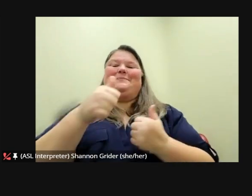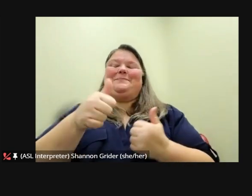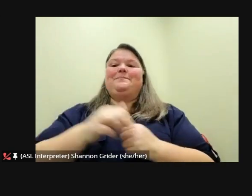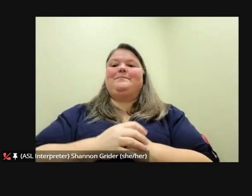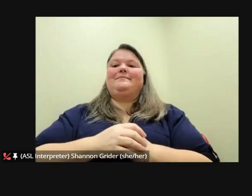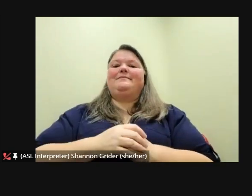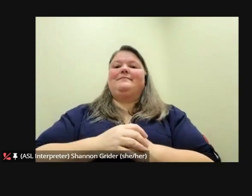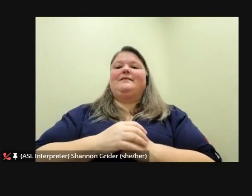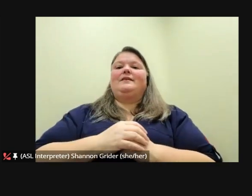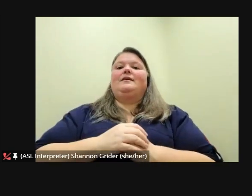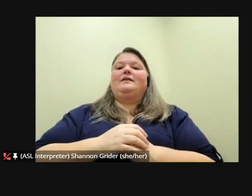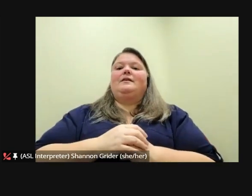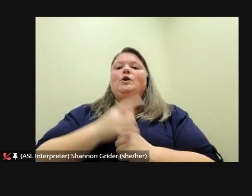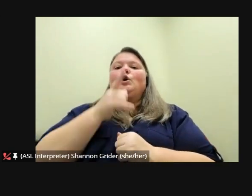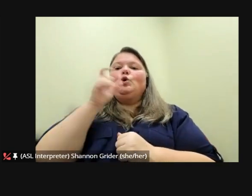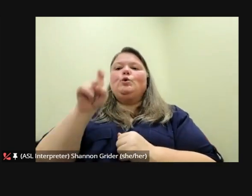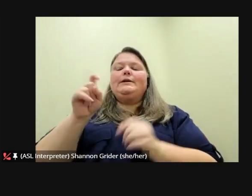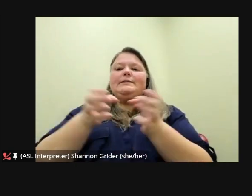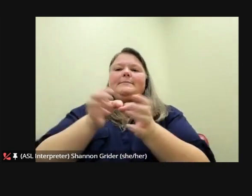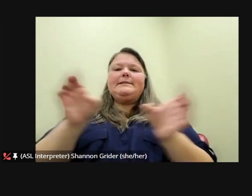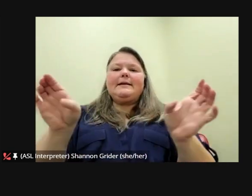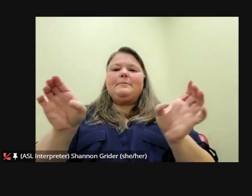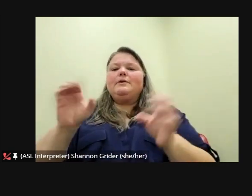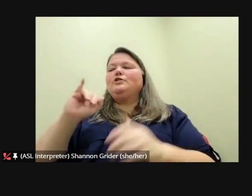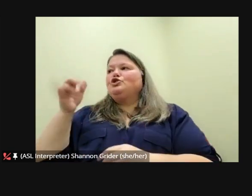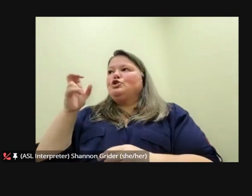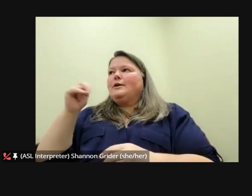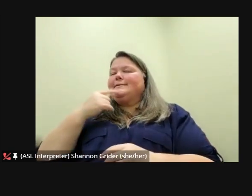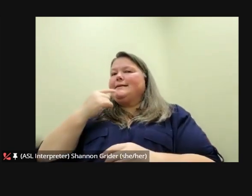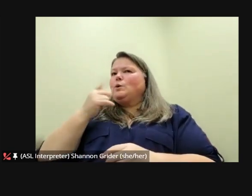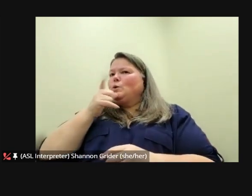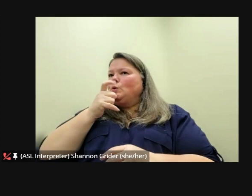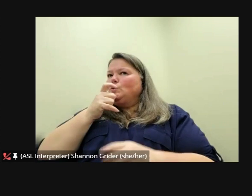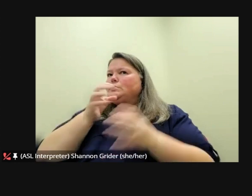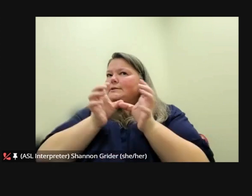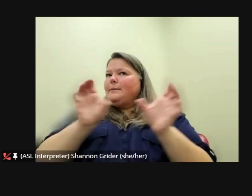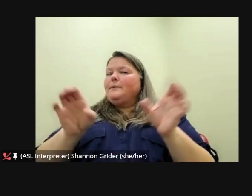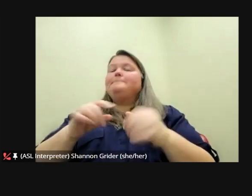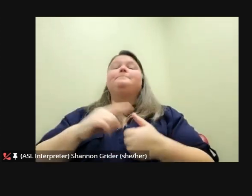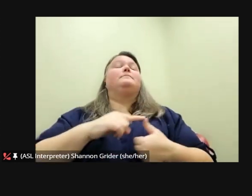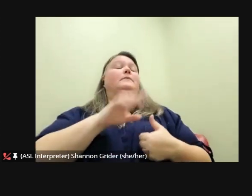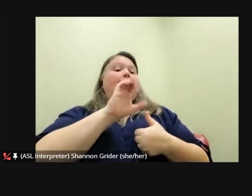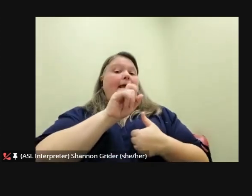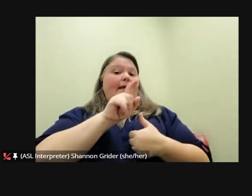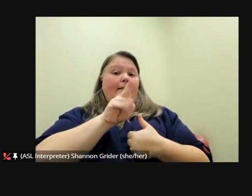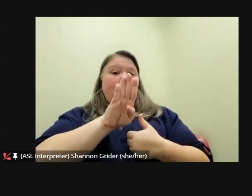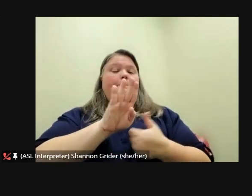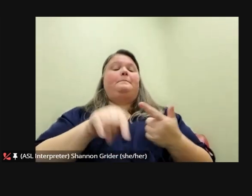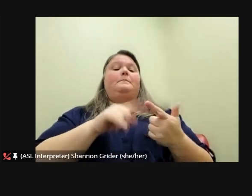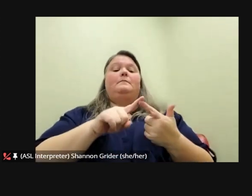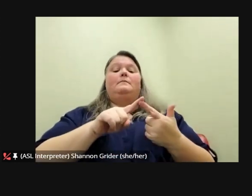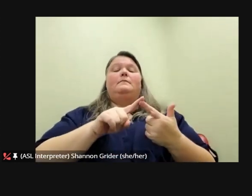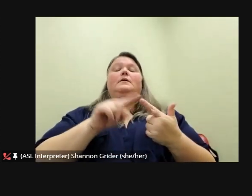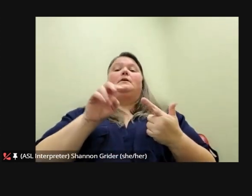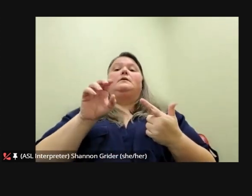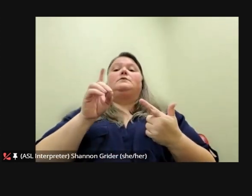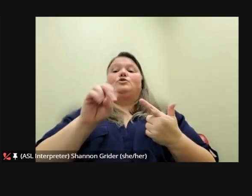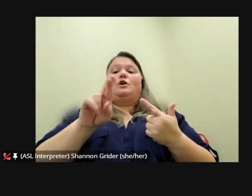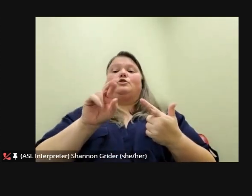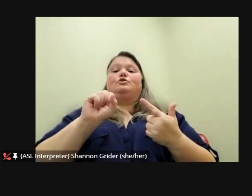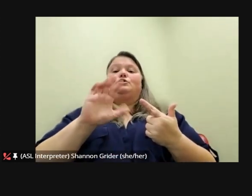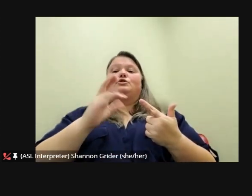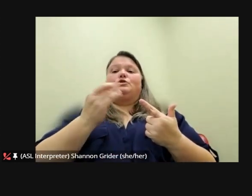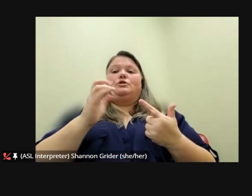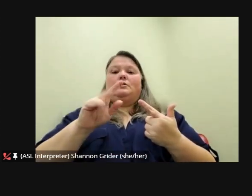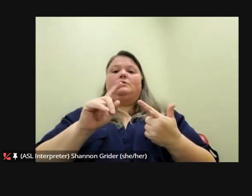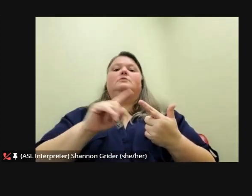needs to be in separate rooms, just so I make sure I've got that set correctly. So I'll need to be in my room, and Yep. then Dr. Shack will need to be in her room, and then Audrey